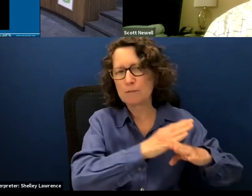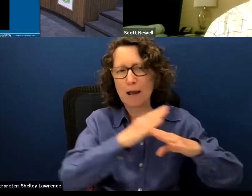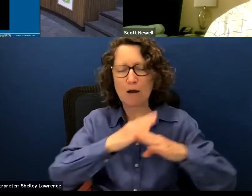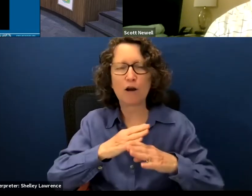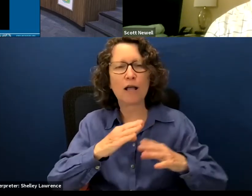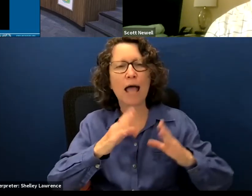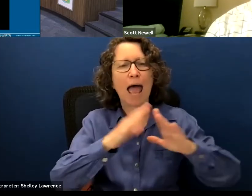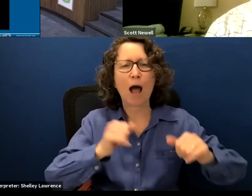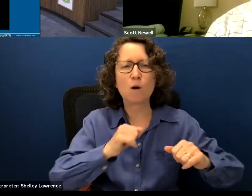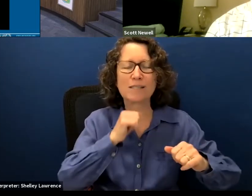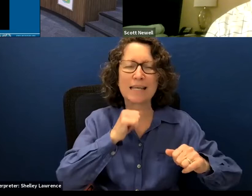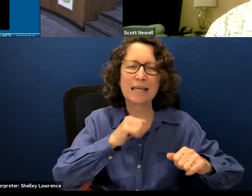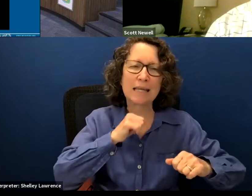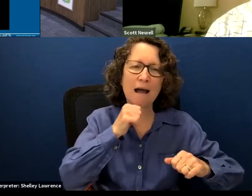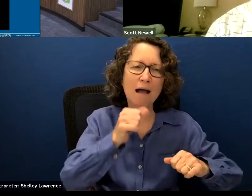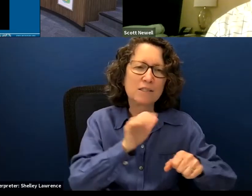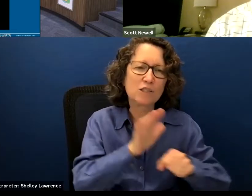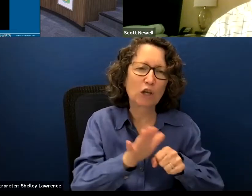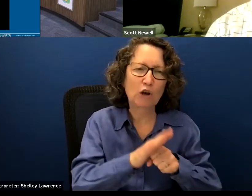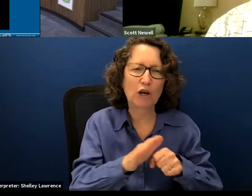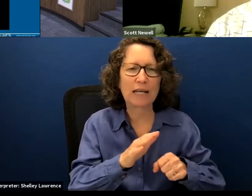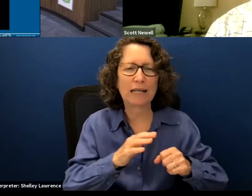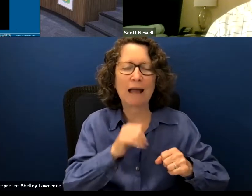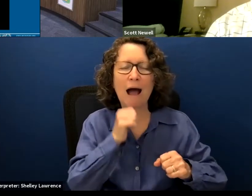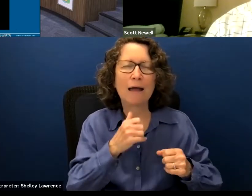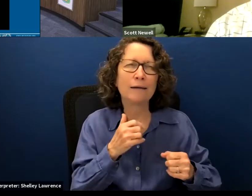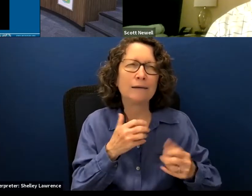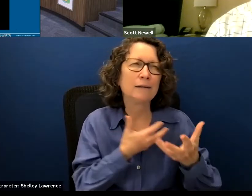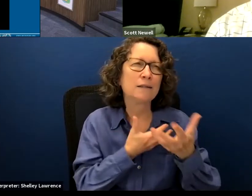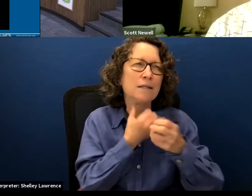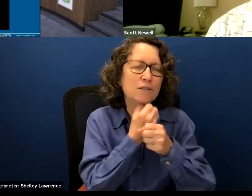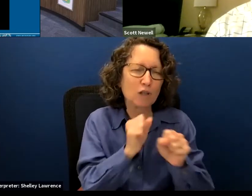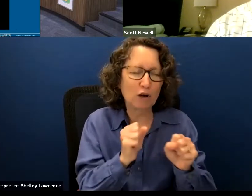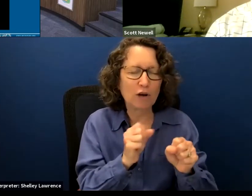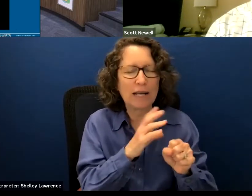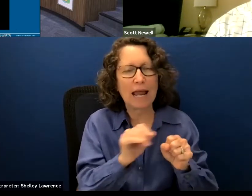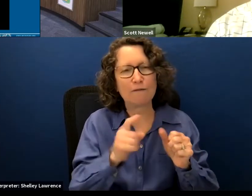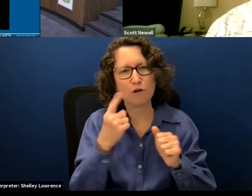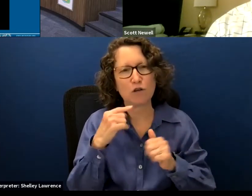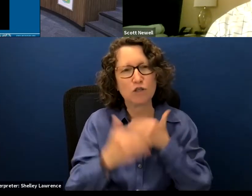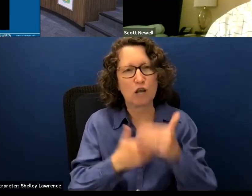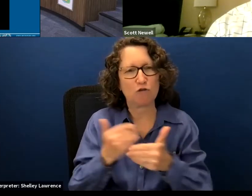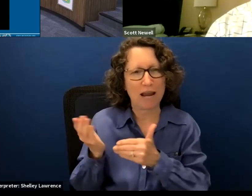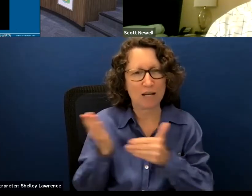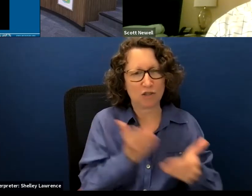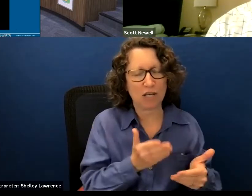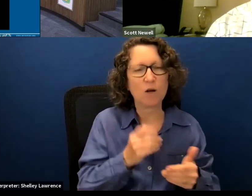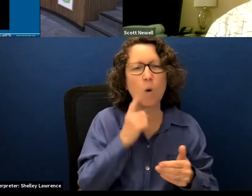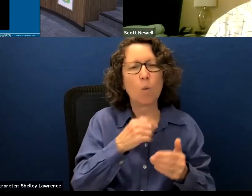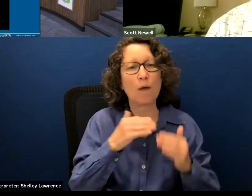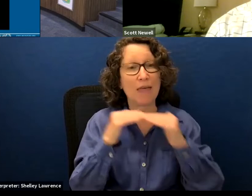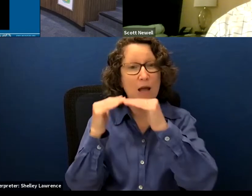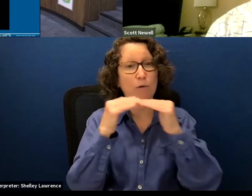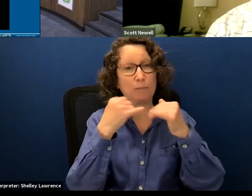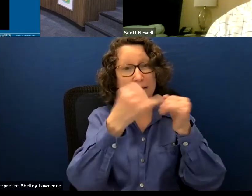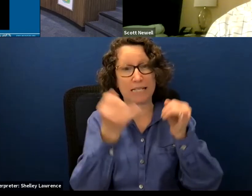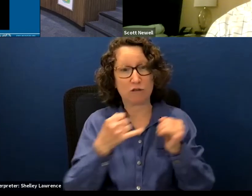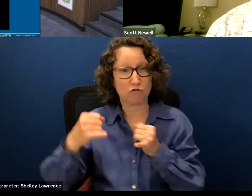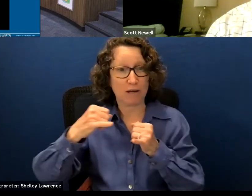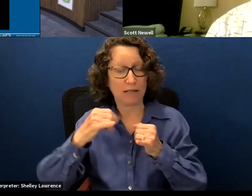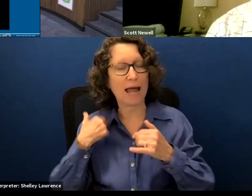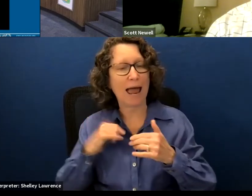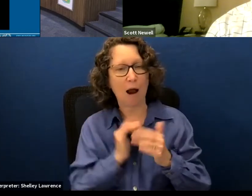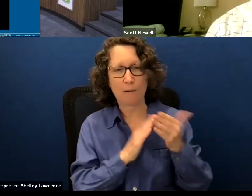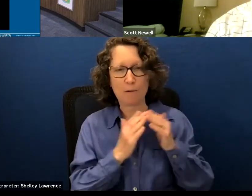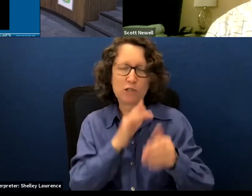housing insecurities, the digital divide, and being first-generation students. With equitable redistricting lines, our communities will be